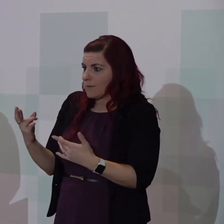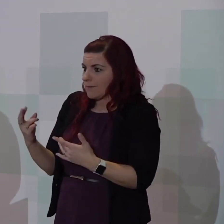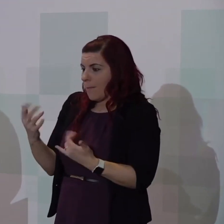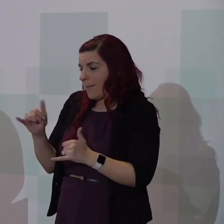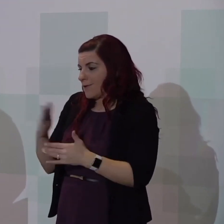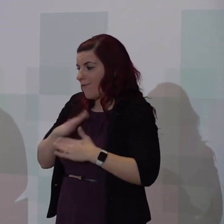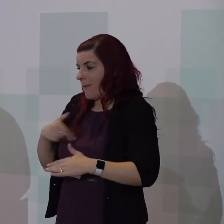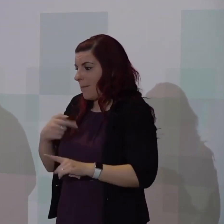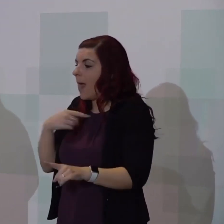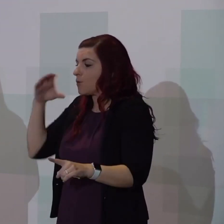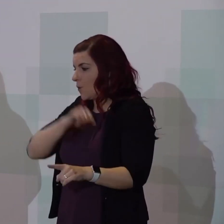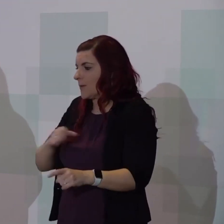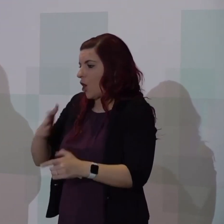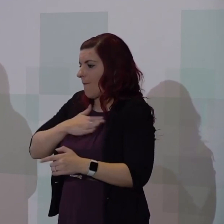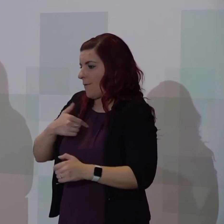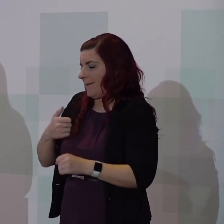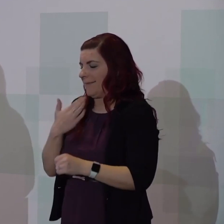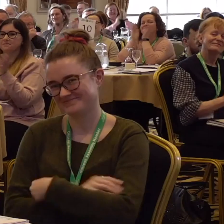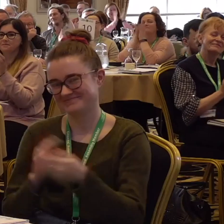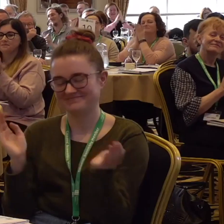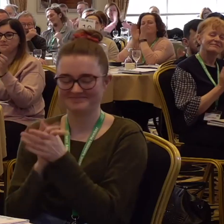me, but I'll take it. Sinead.